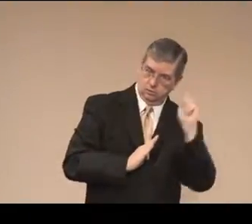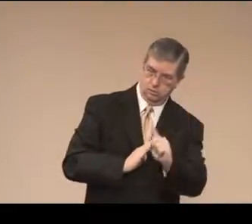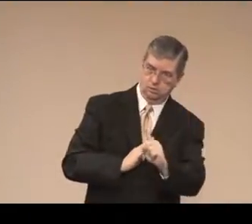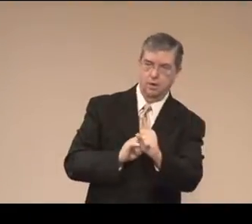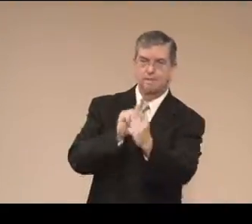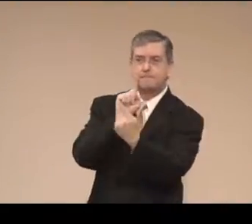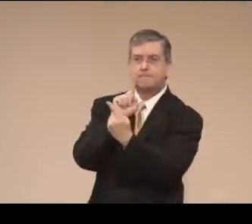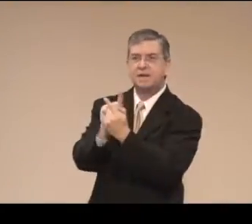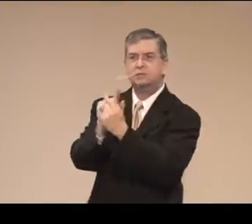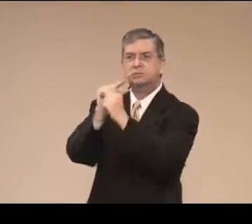research,